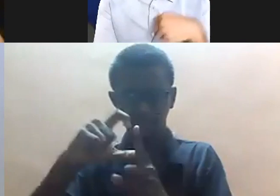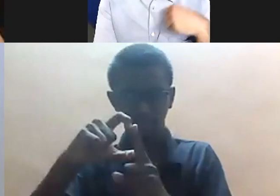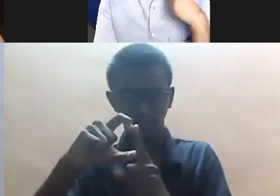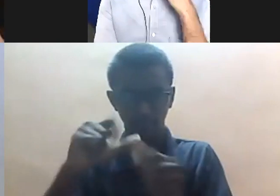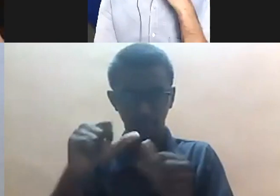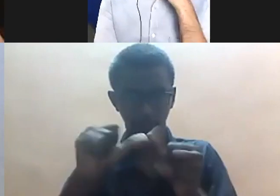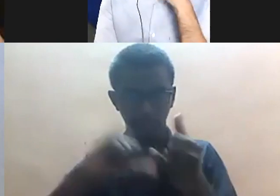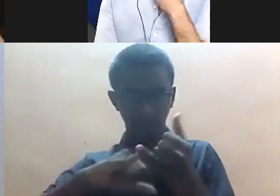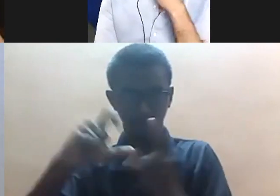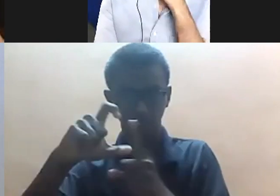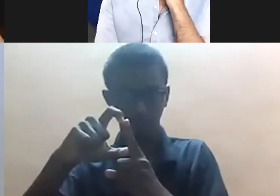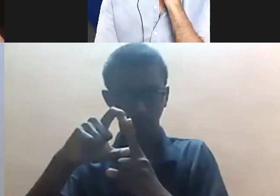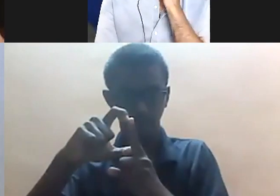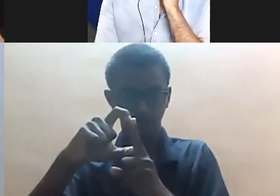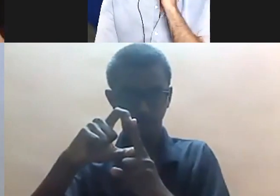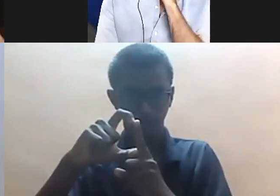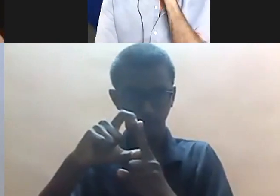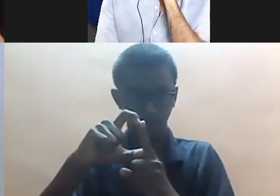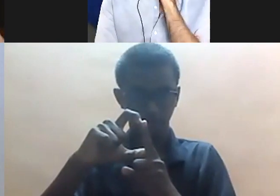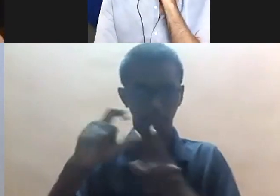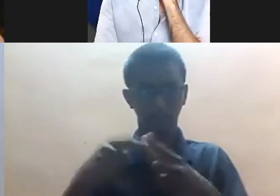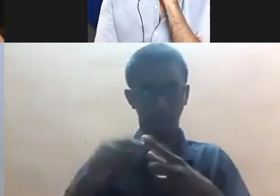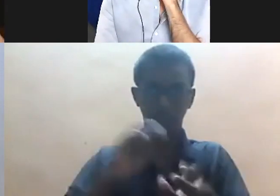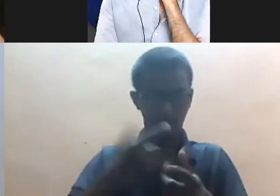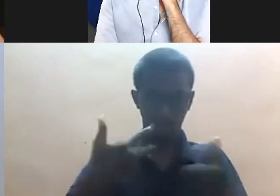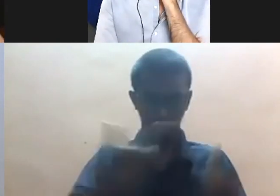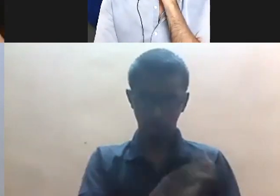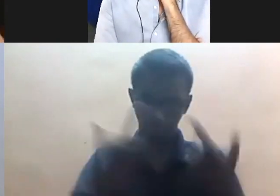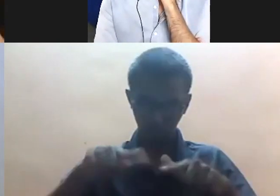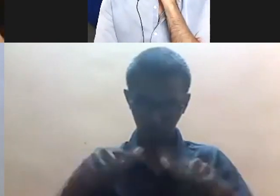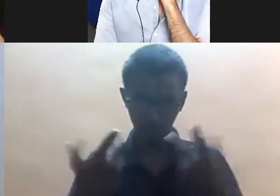second one, AS.